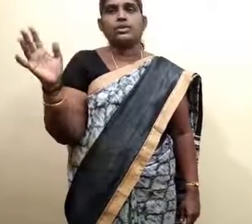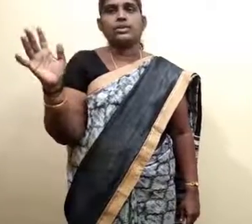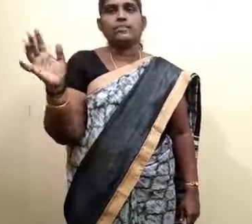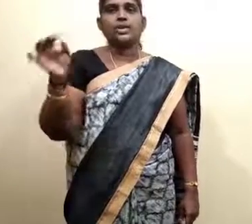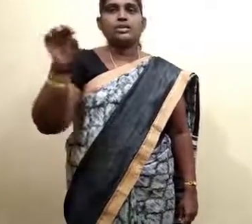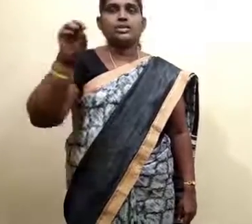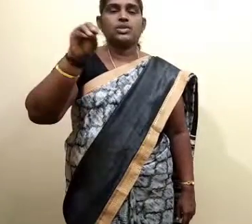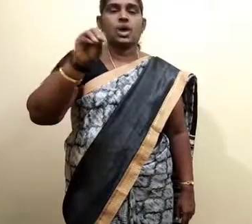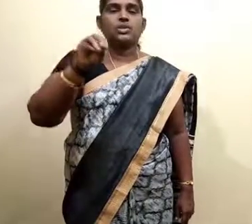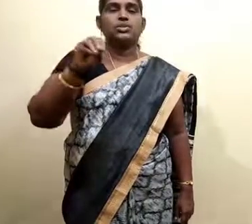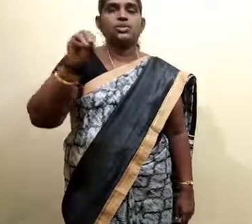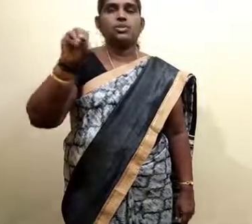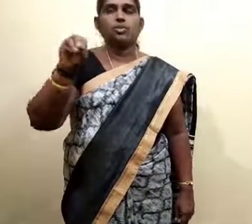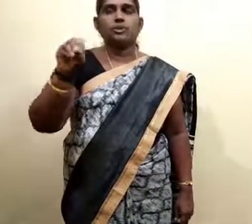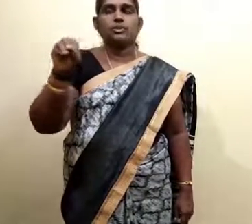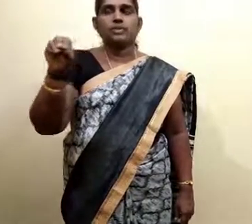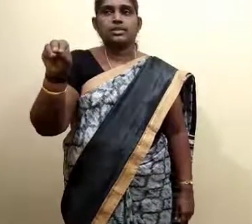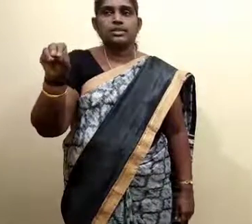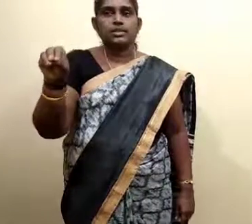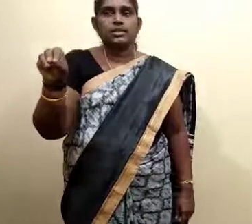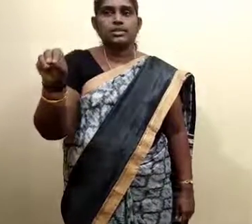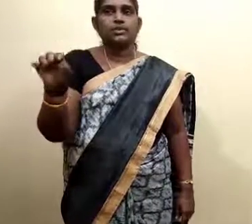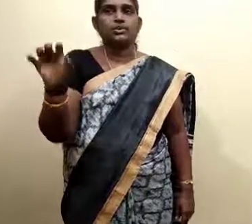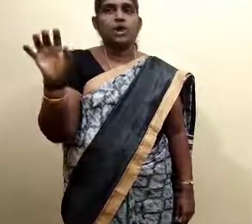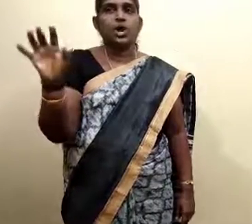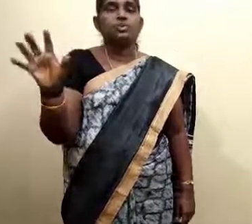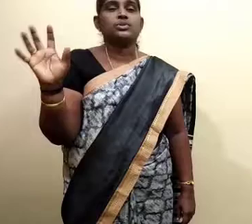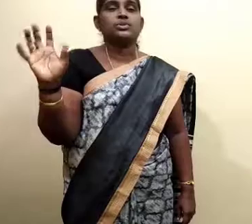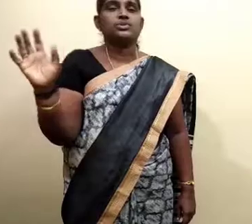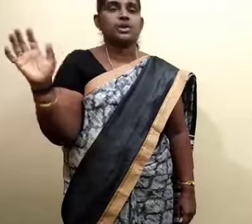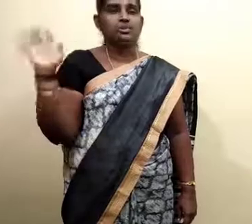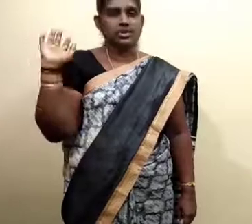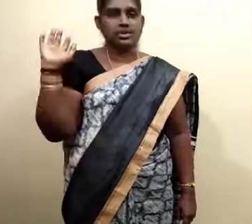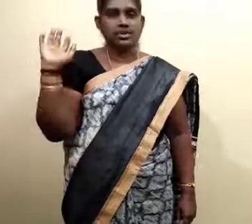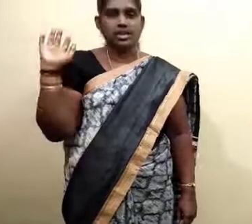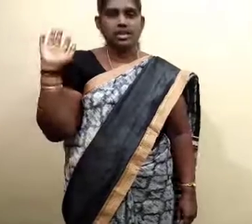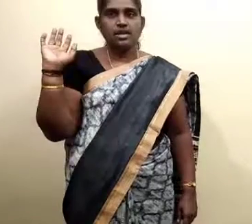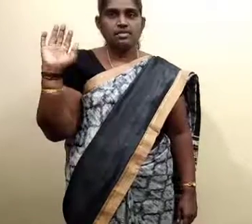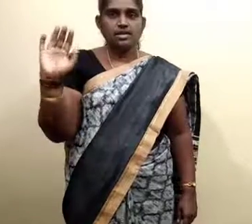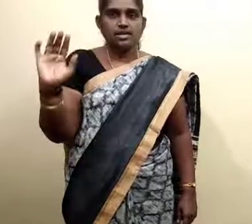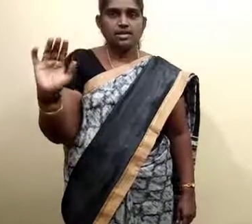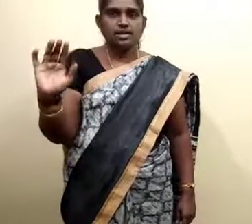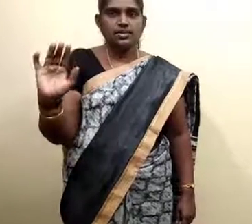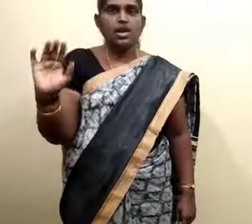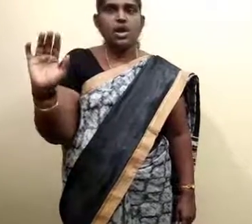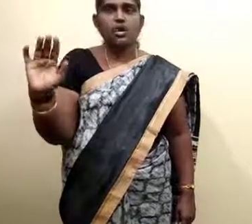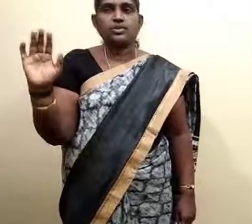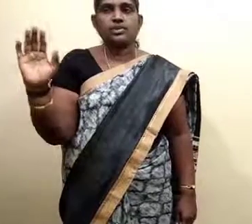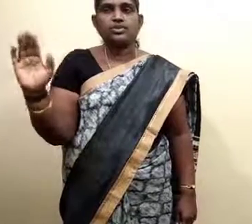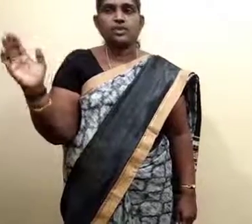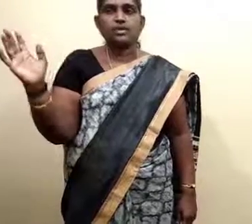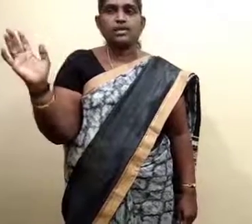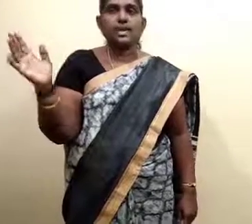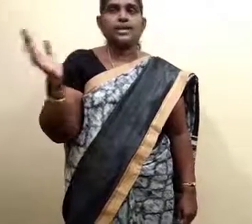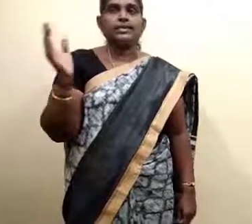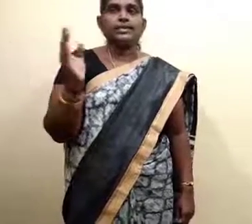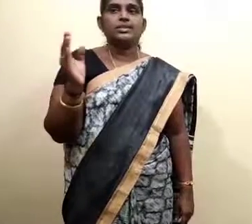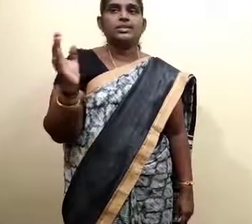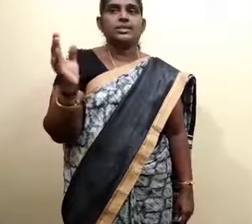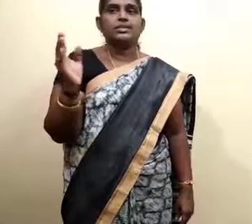workers. The charter was presented to the House of Commons. Presented to the House of Commons. That is known as